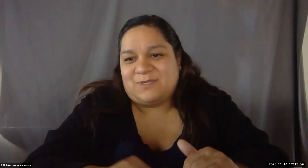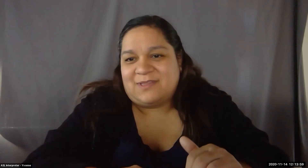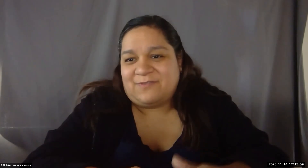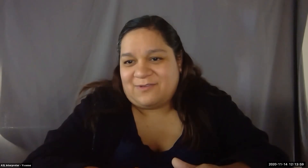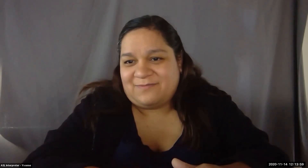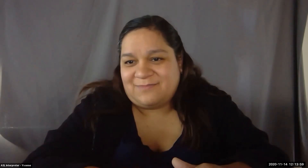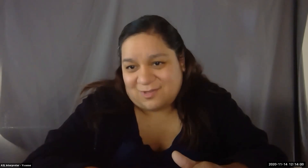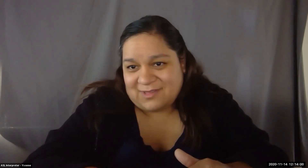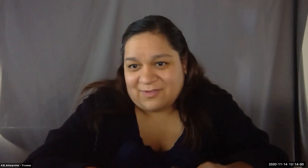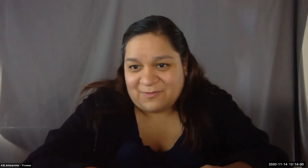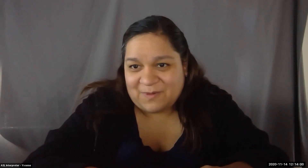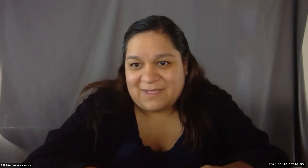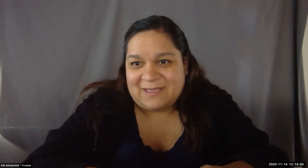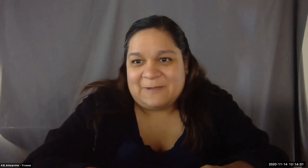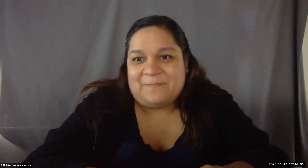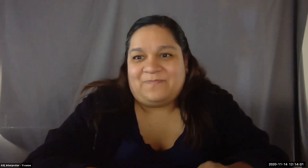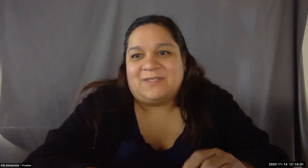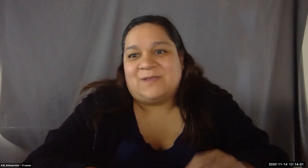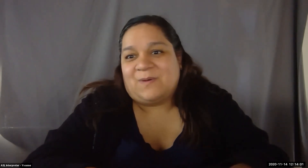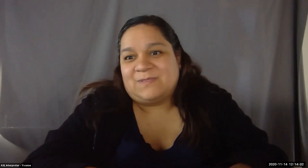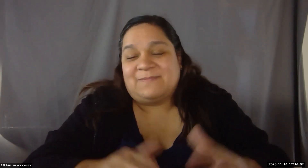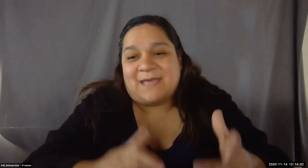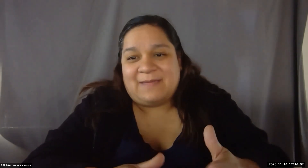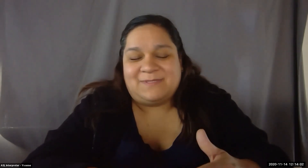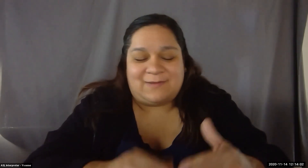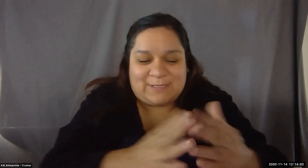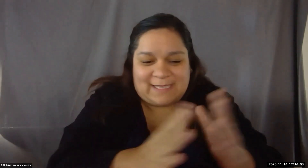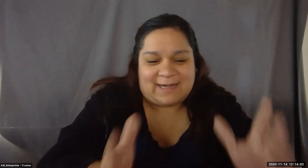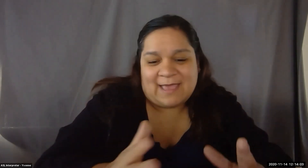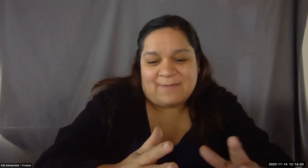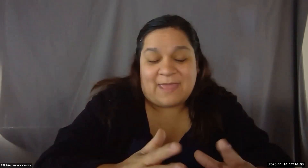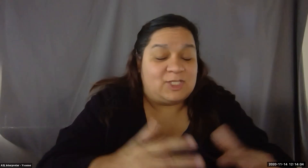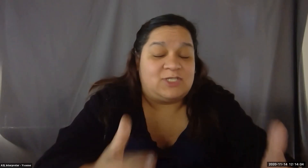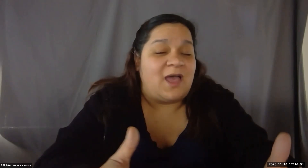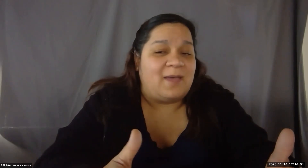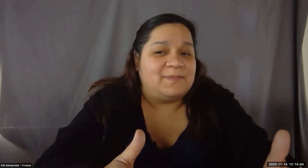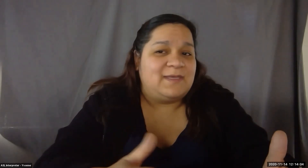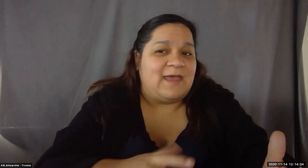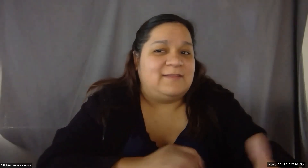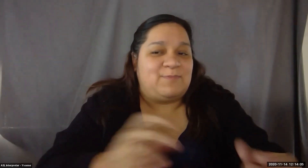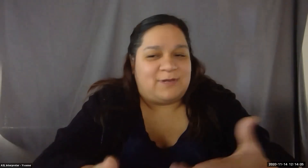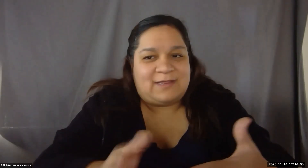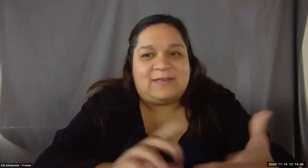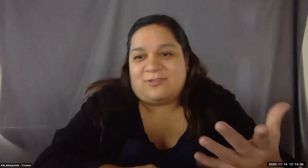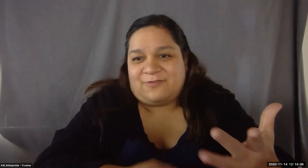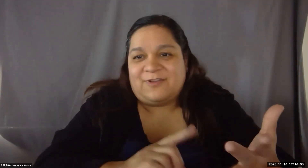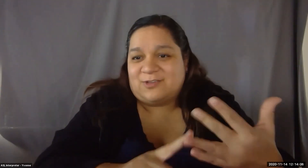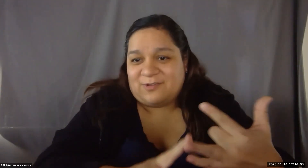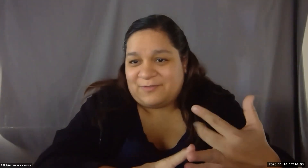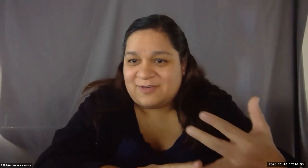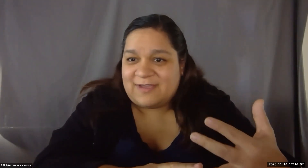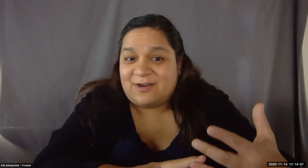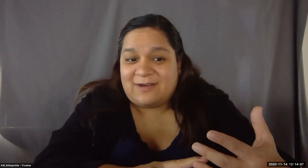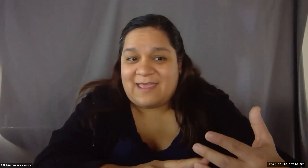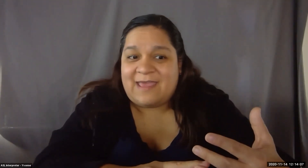is not the one to deliver the food. So sometimes we set it up and it's shopped, and then they put it in either the freezer